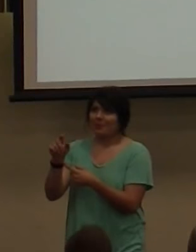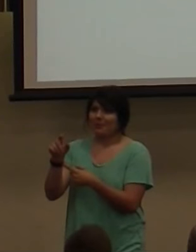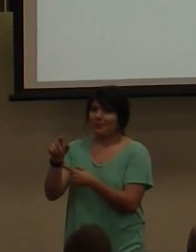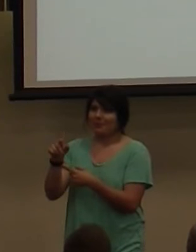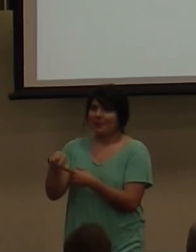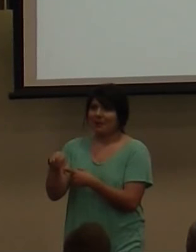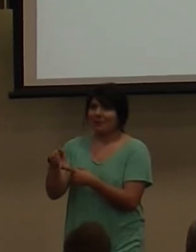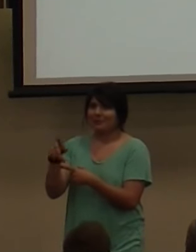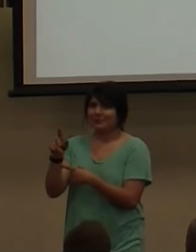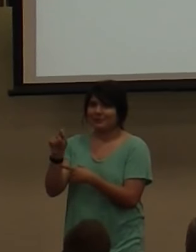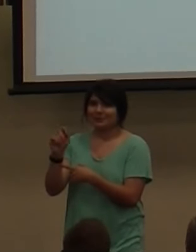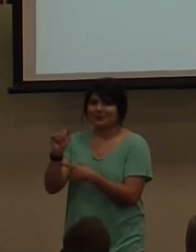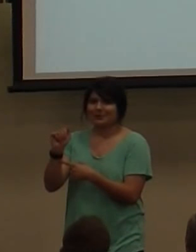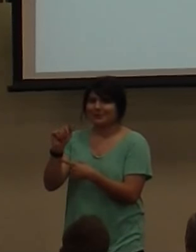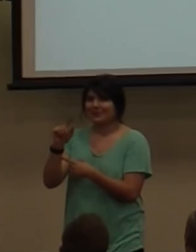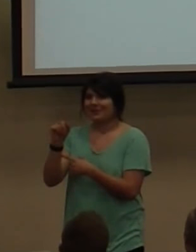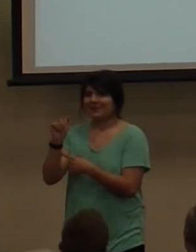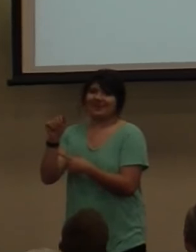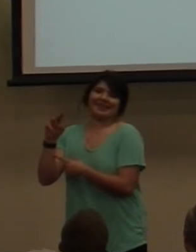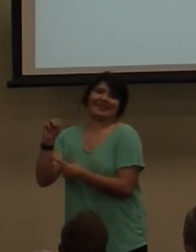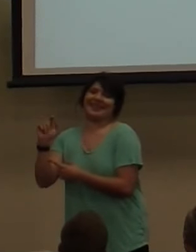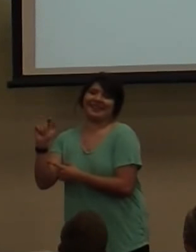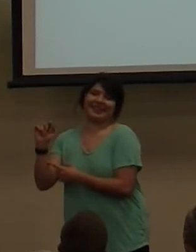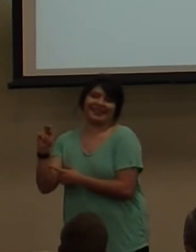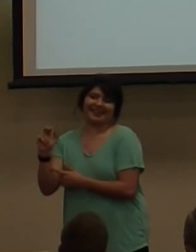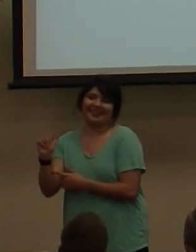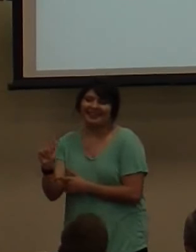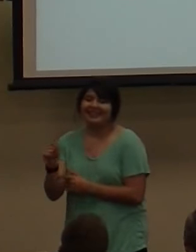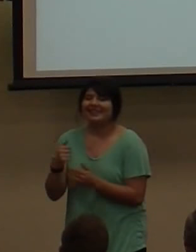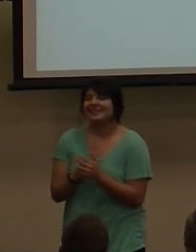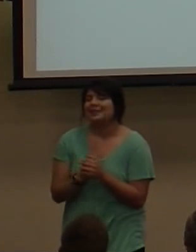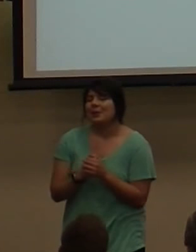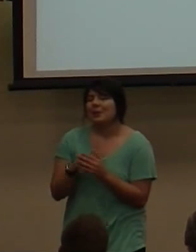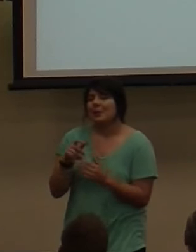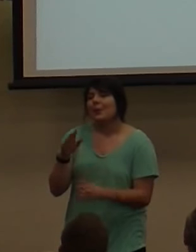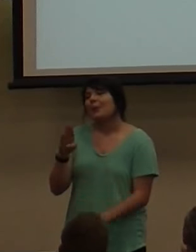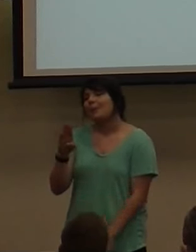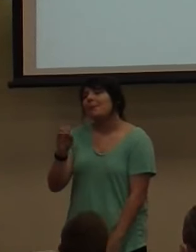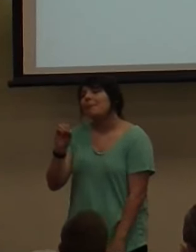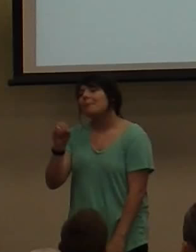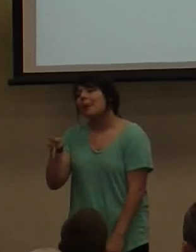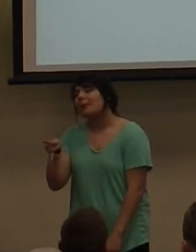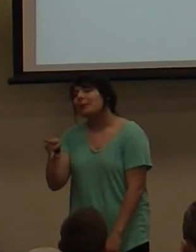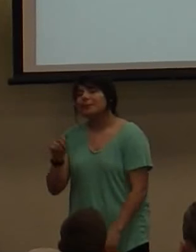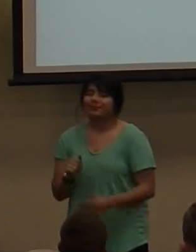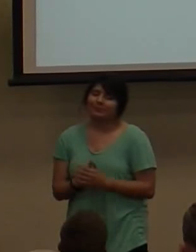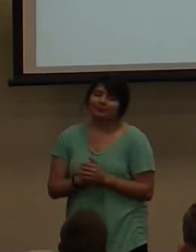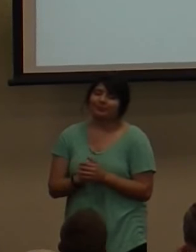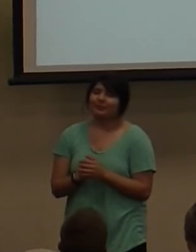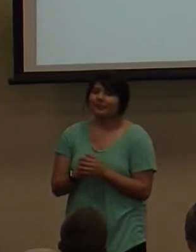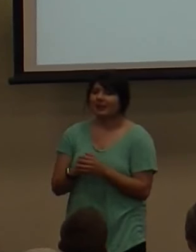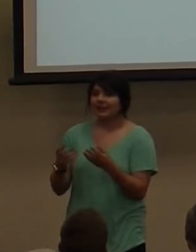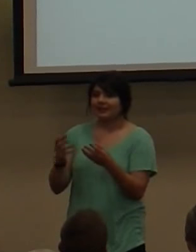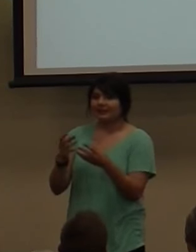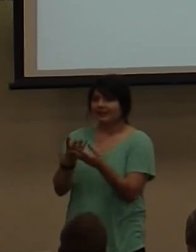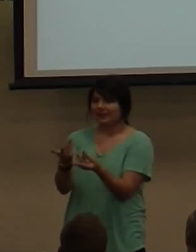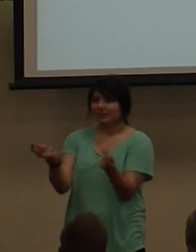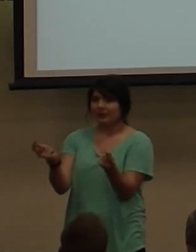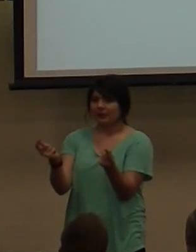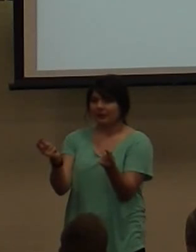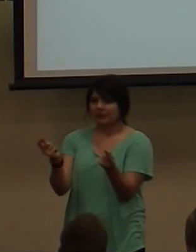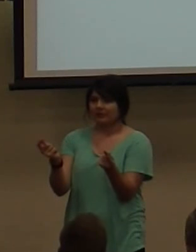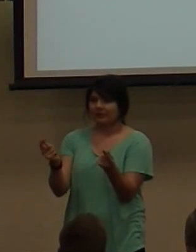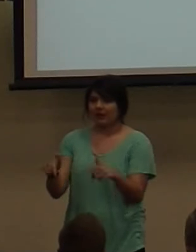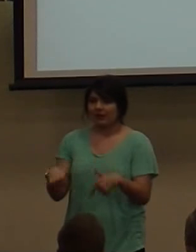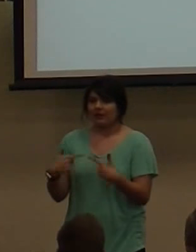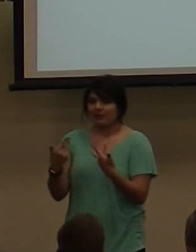short, much of which is Kalahari Desert. Bop, as I've said, disappeared while we were there.